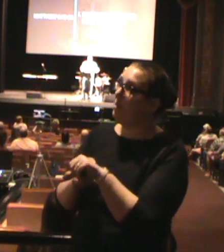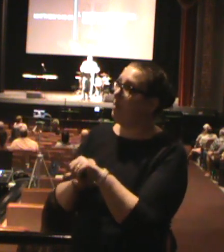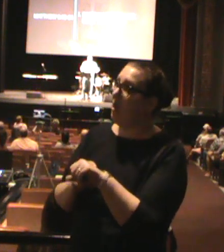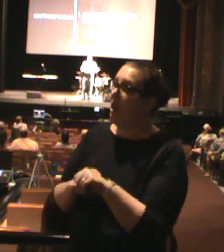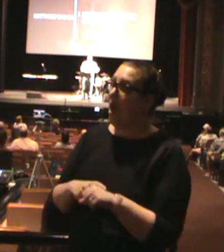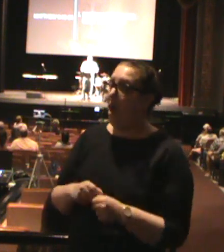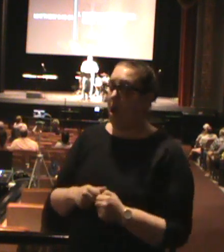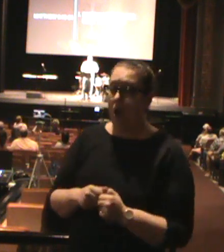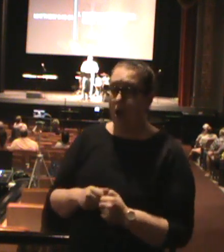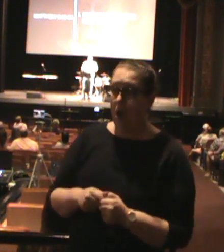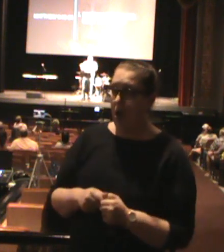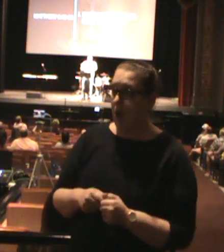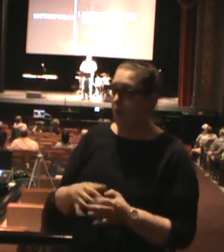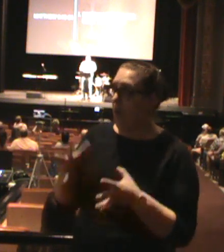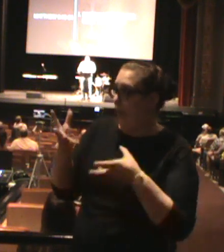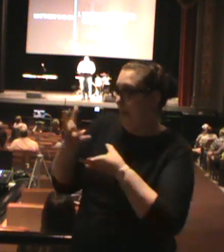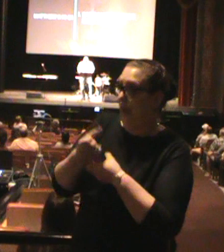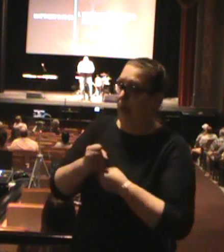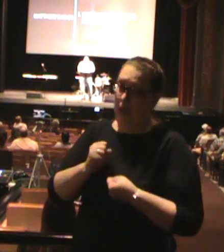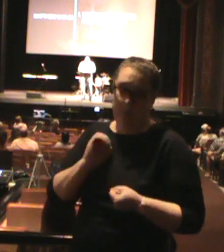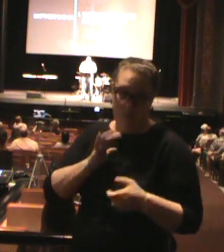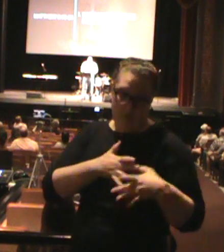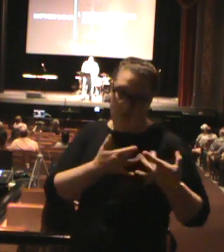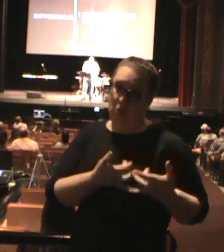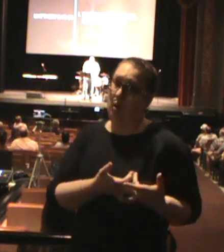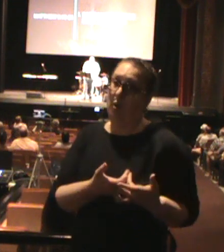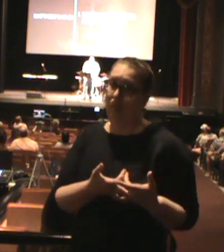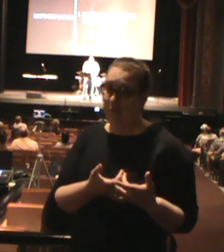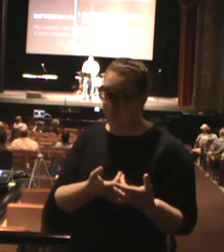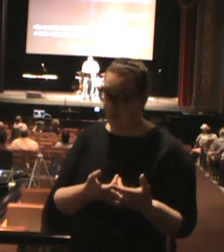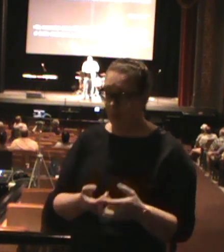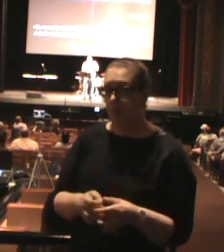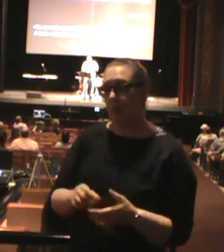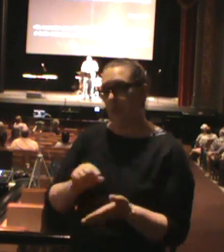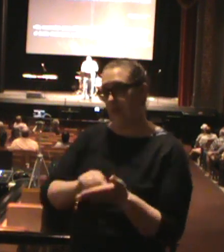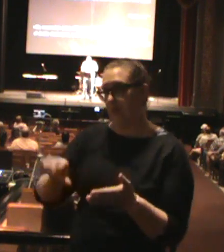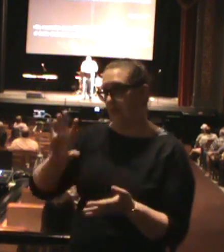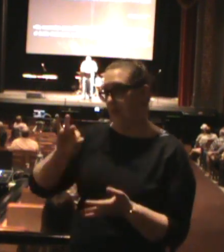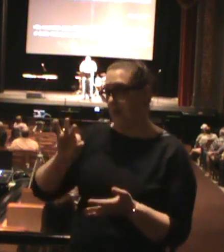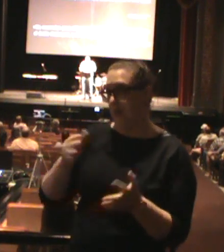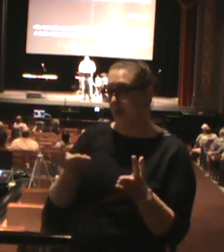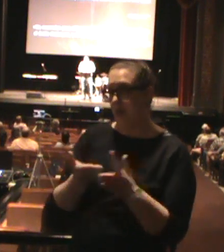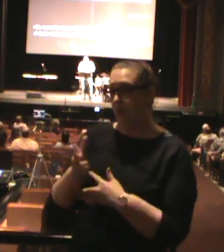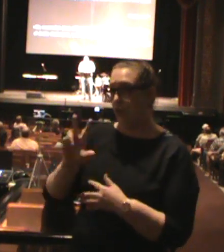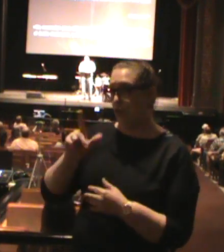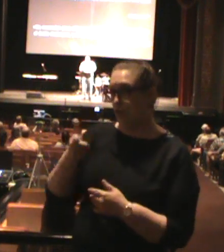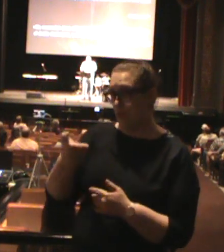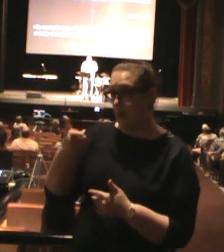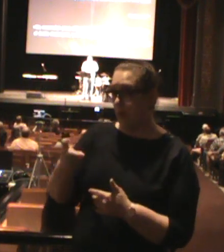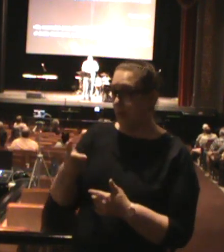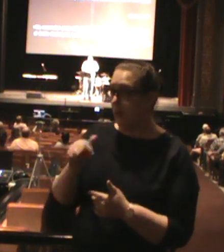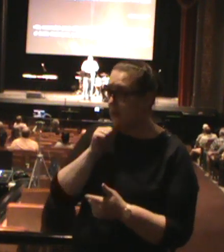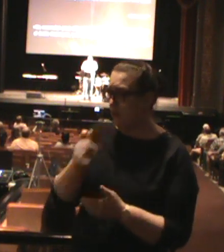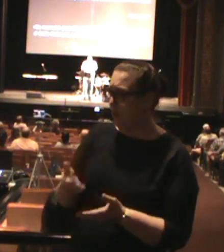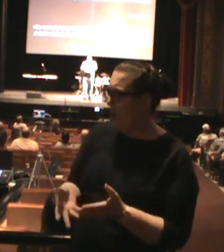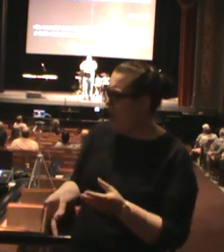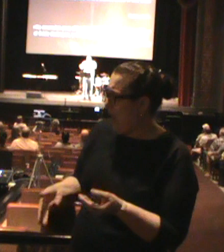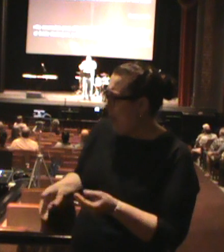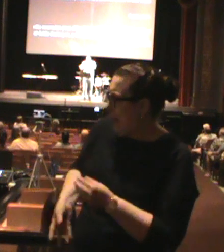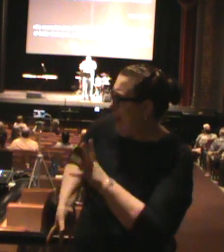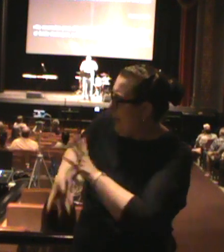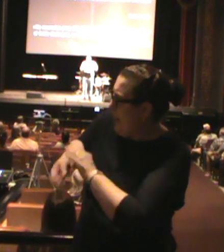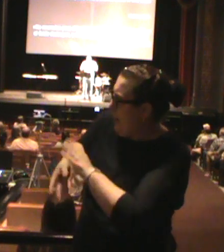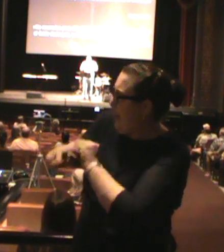they? Earthly treasures kind of sway our hearts. So what it says in verses 19 through 21. It says, don't store up for yourselves treasures on earth where moth and